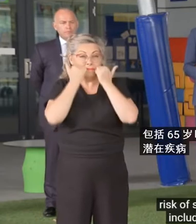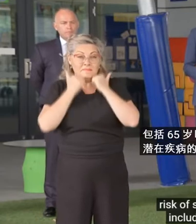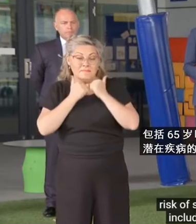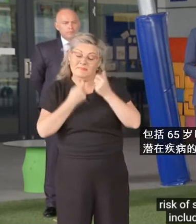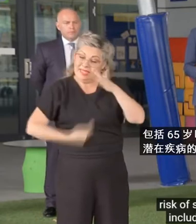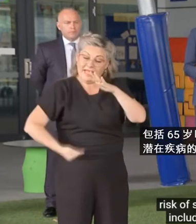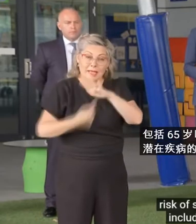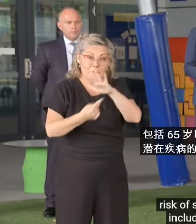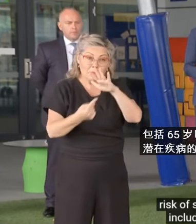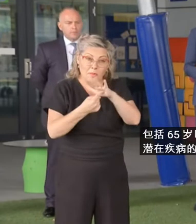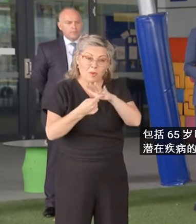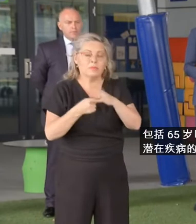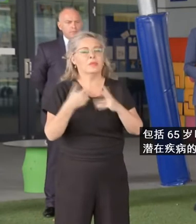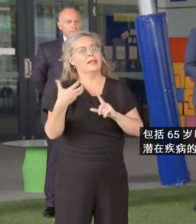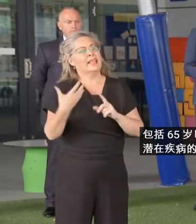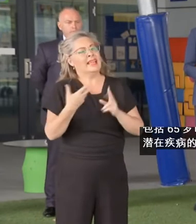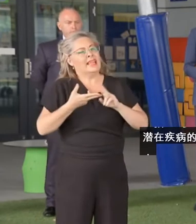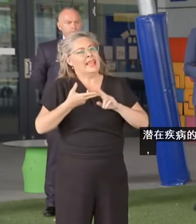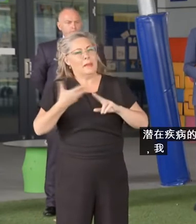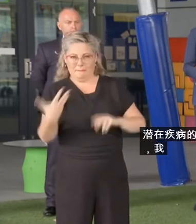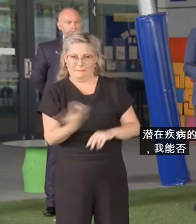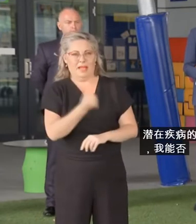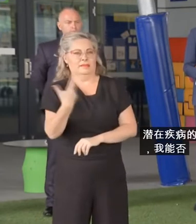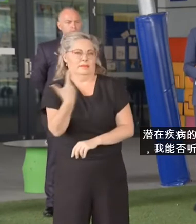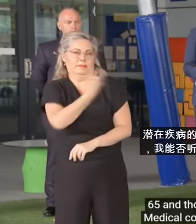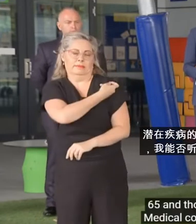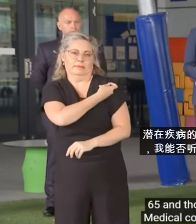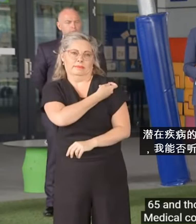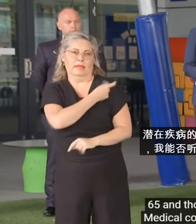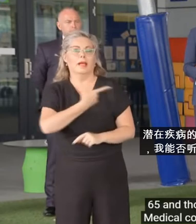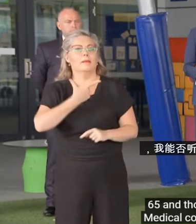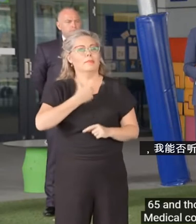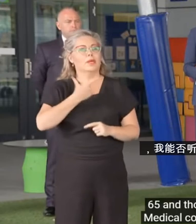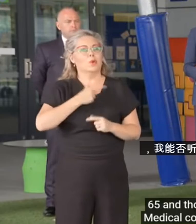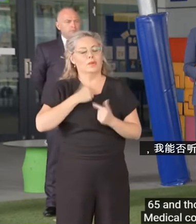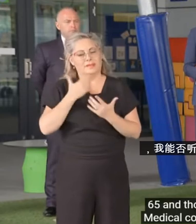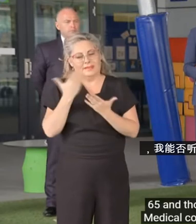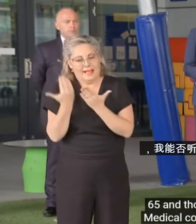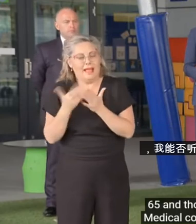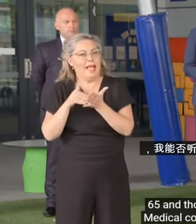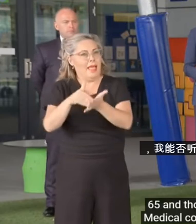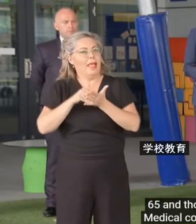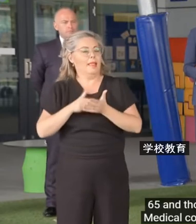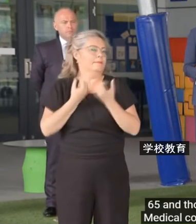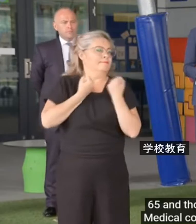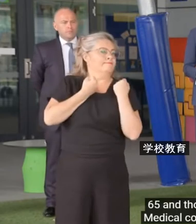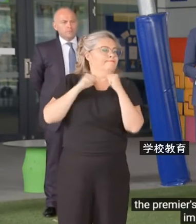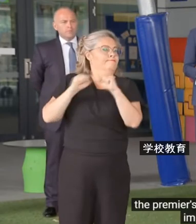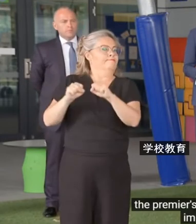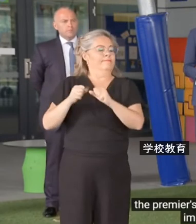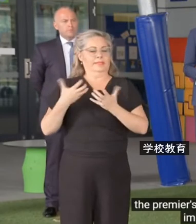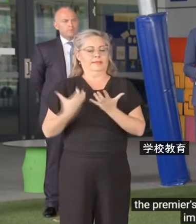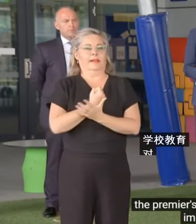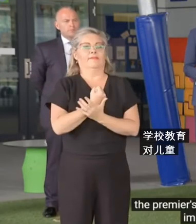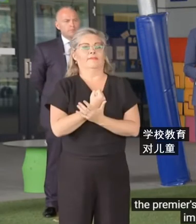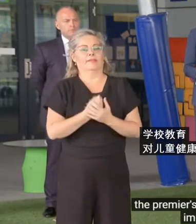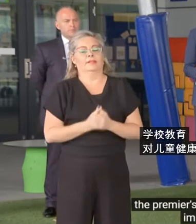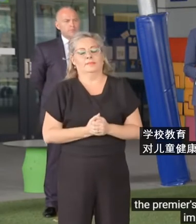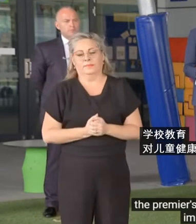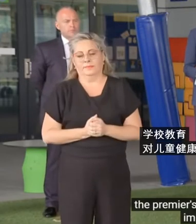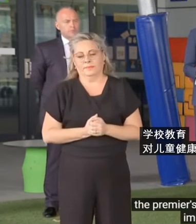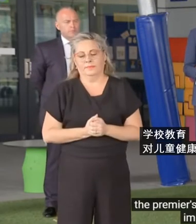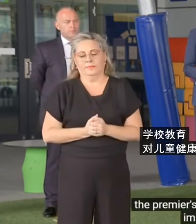with underlying medical conditions. Can I echo the Premier's comments about the importance of schooling